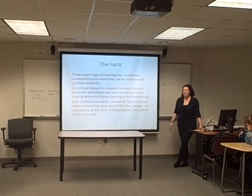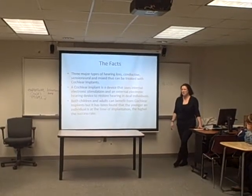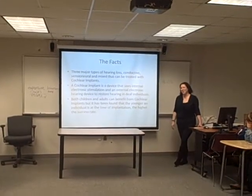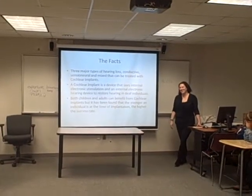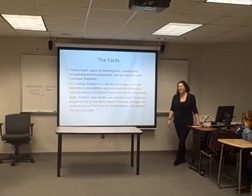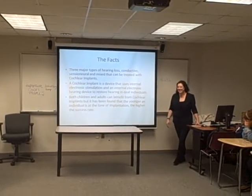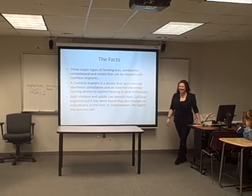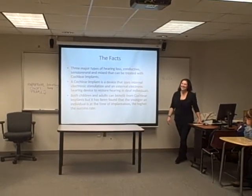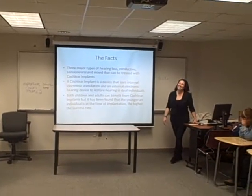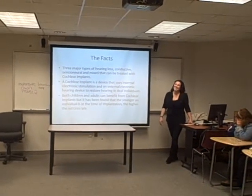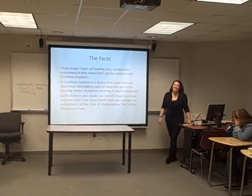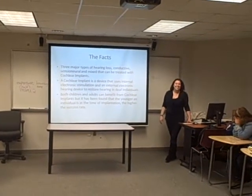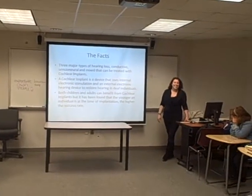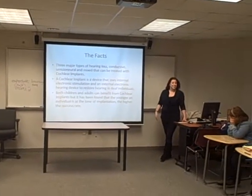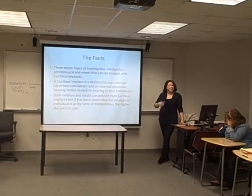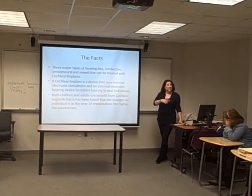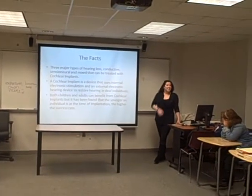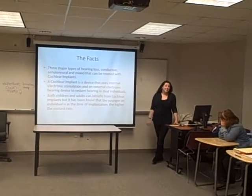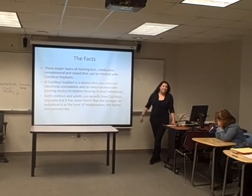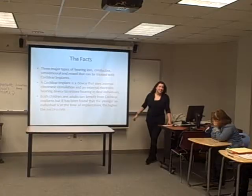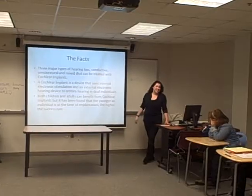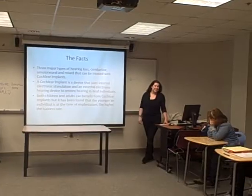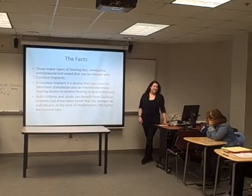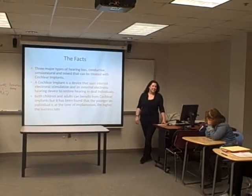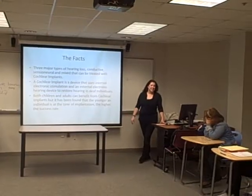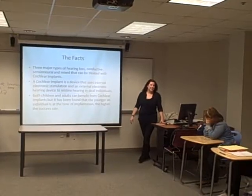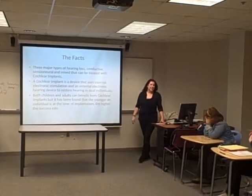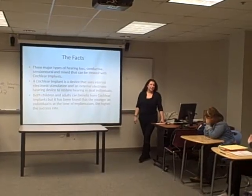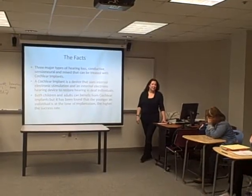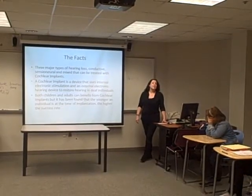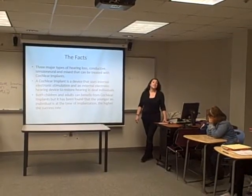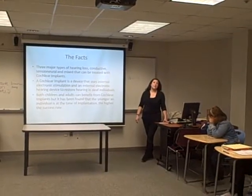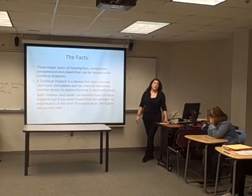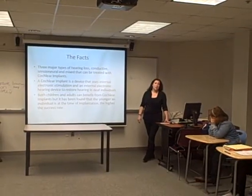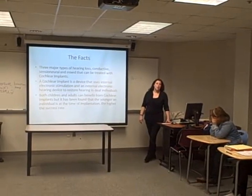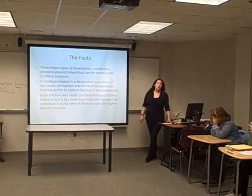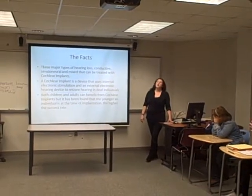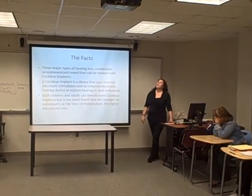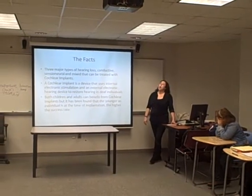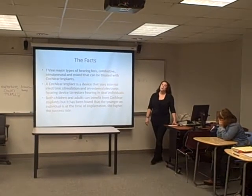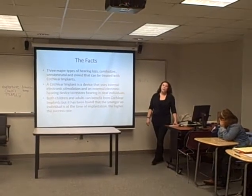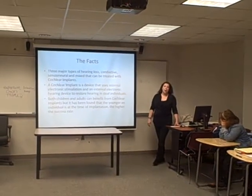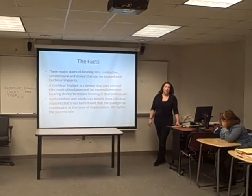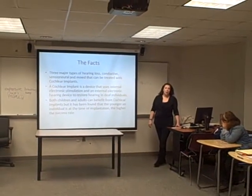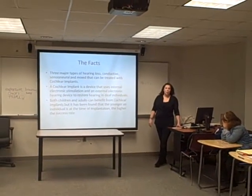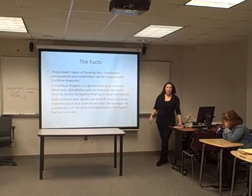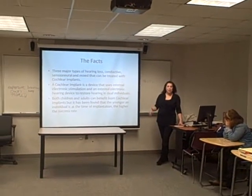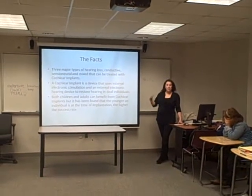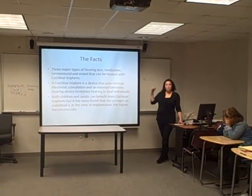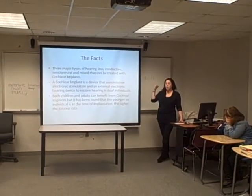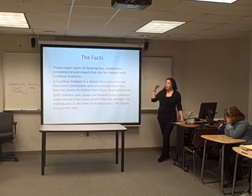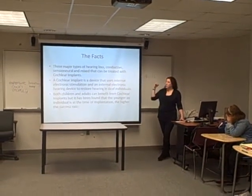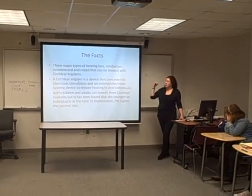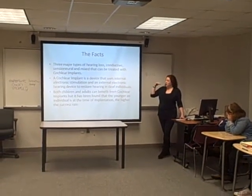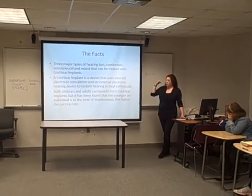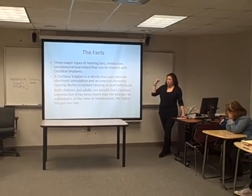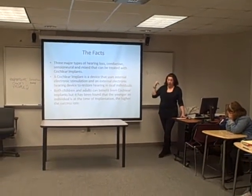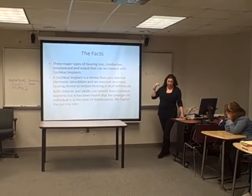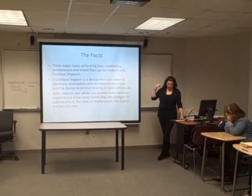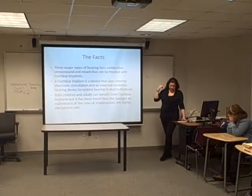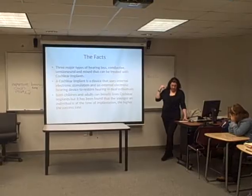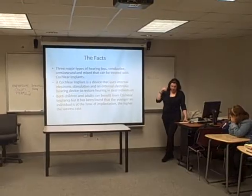very comfortable. Yeah. Is it permanent or does it Yes. have to be redone? No, they the way they put